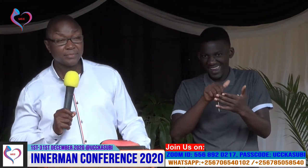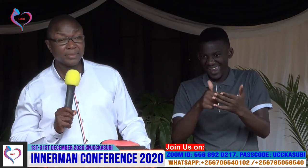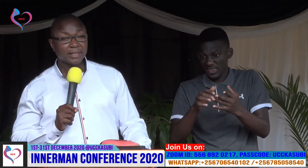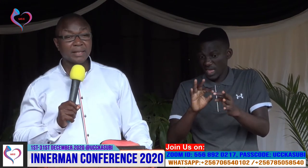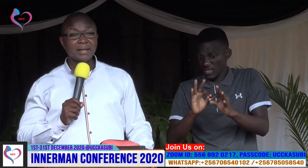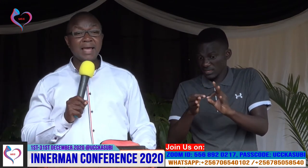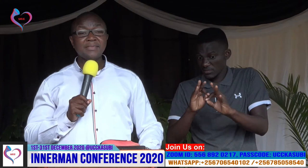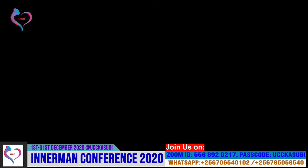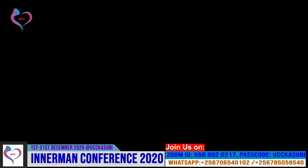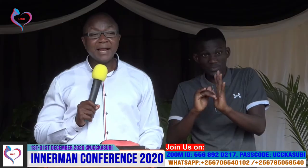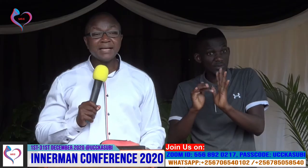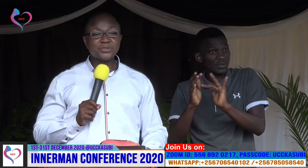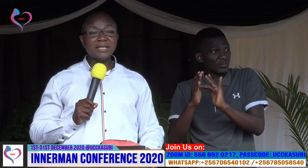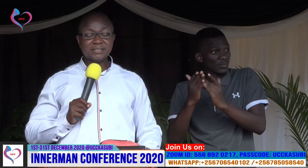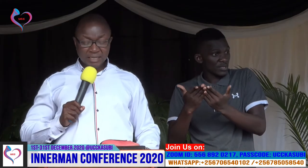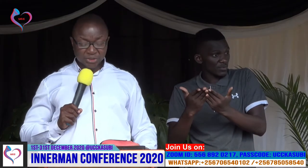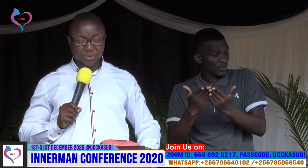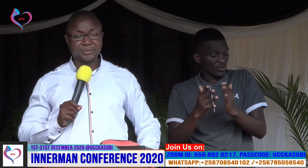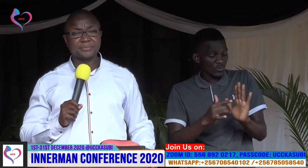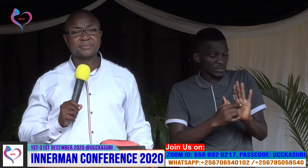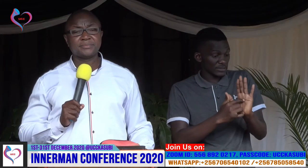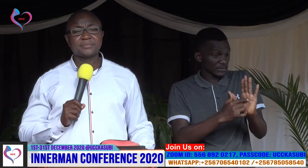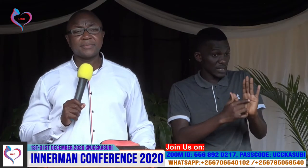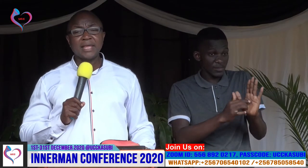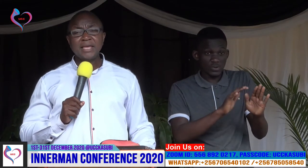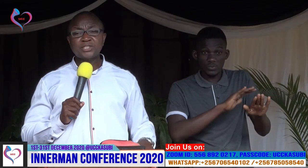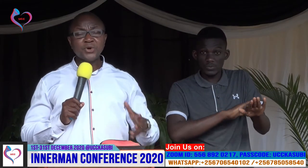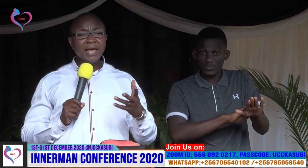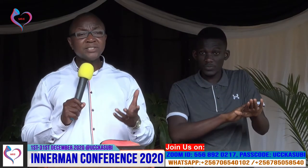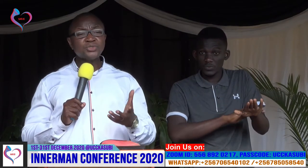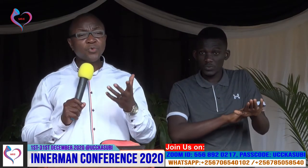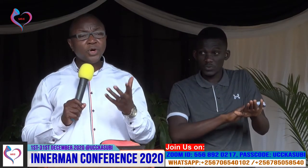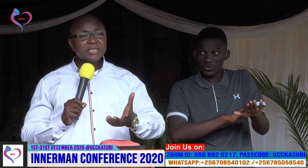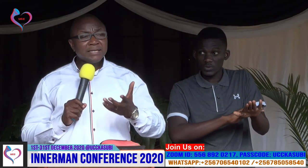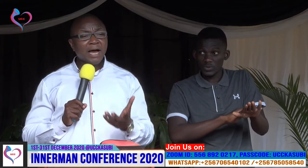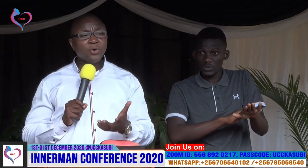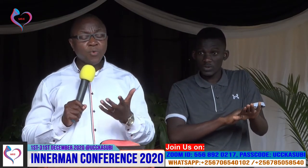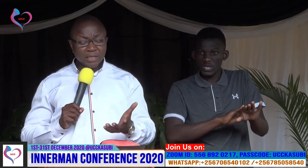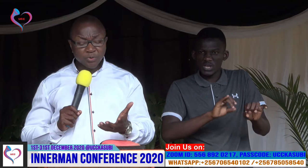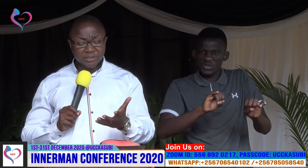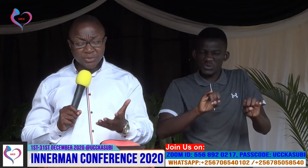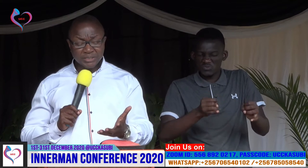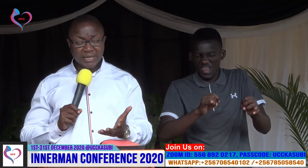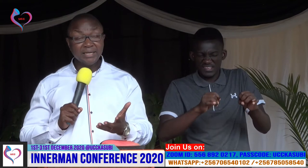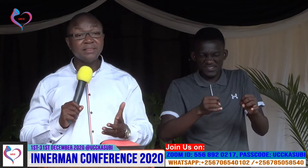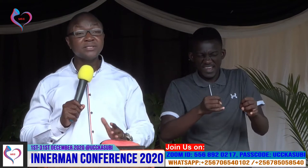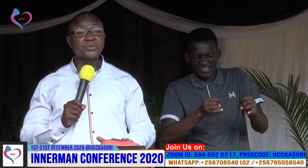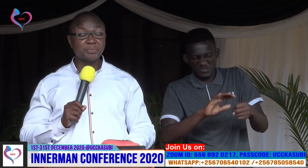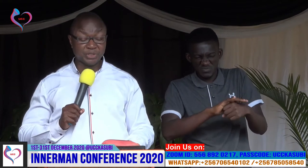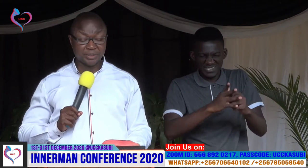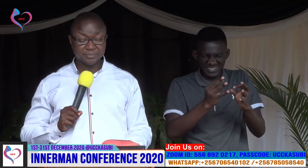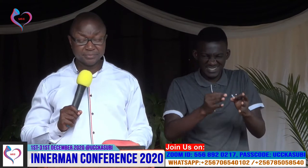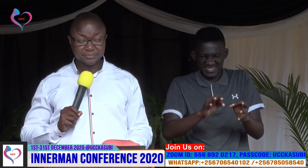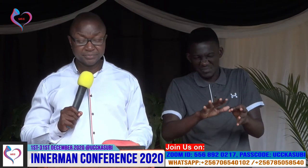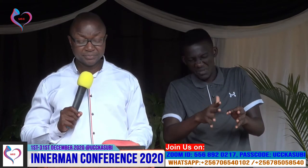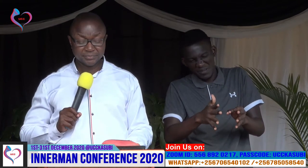translations, like the Luganda translation, it tries to water down what was written in this